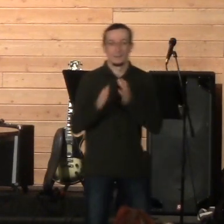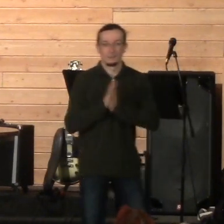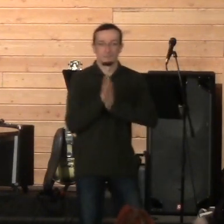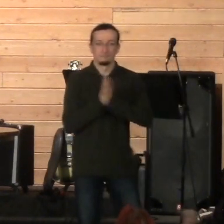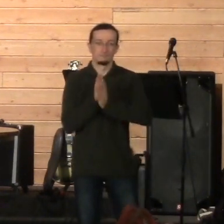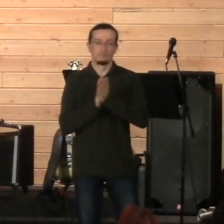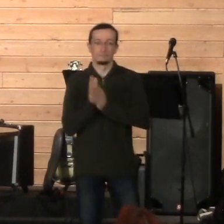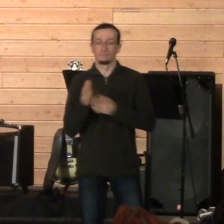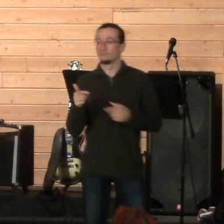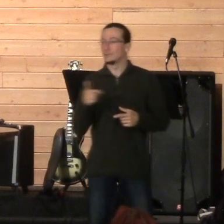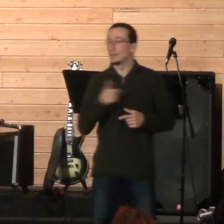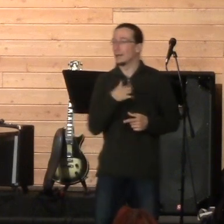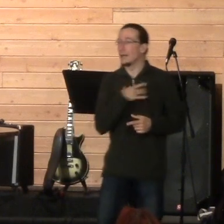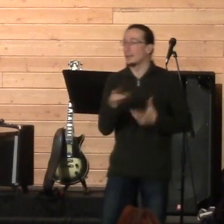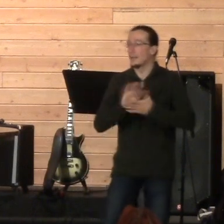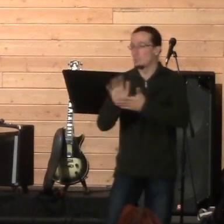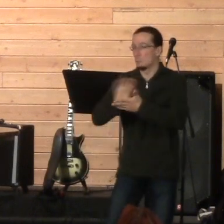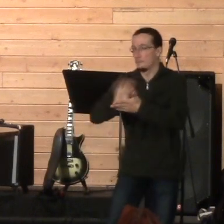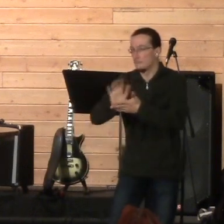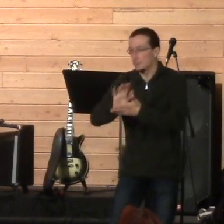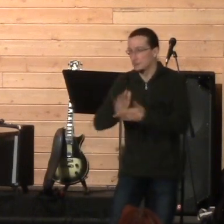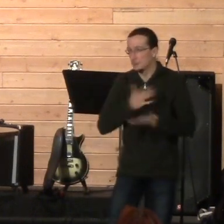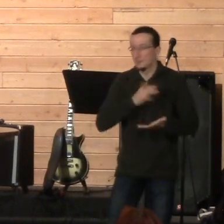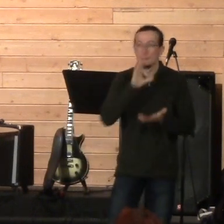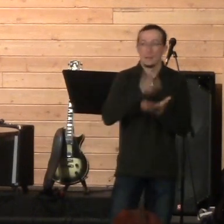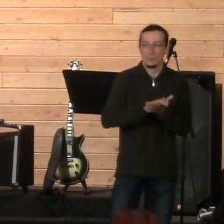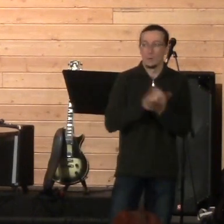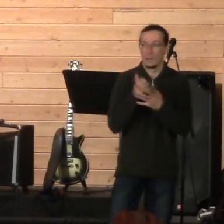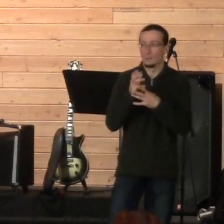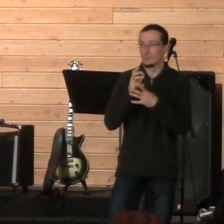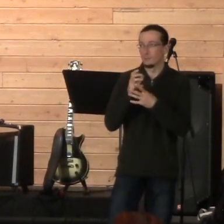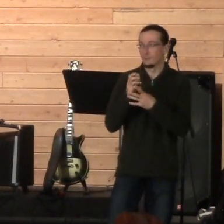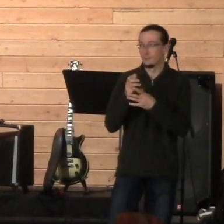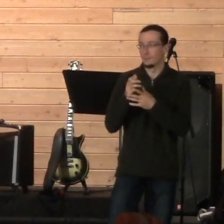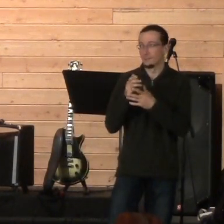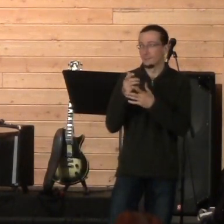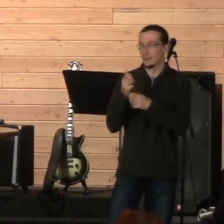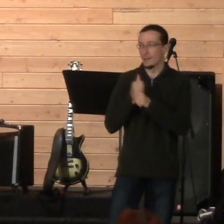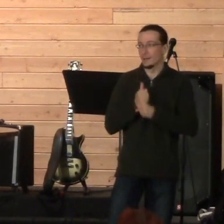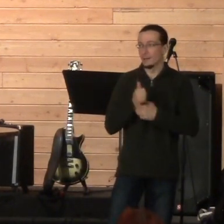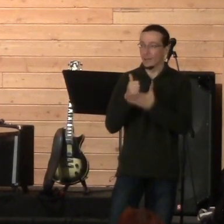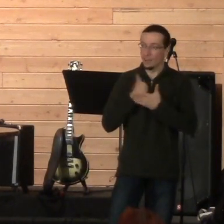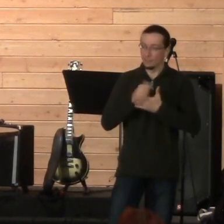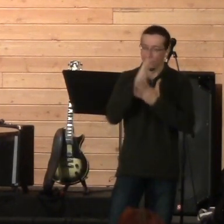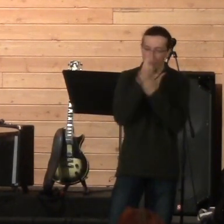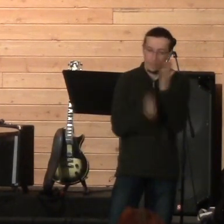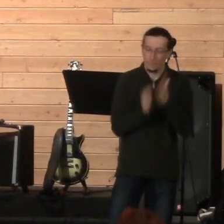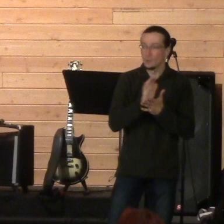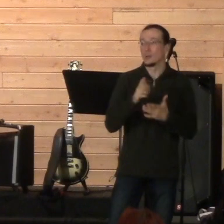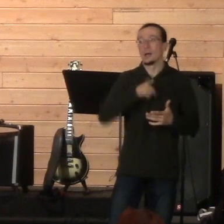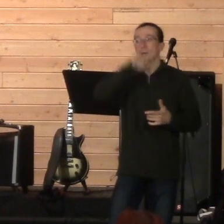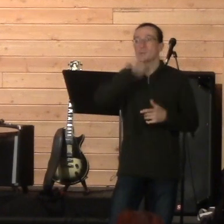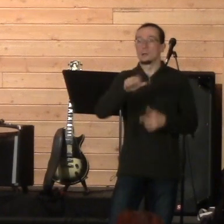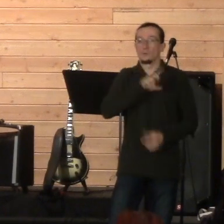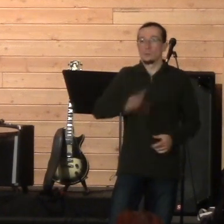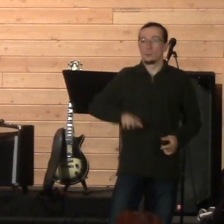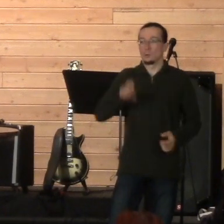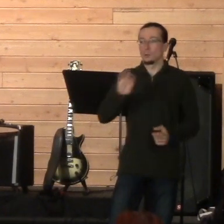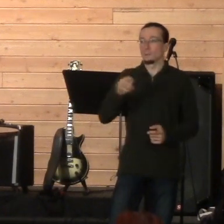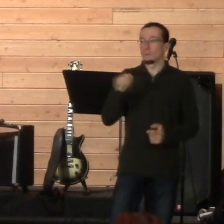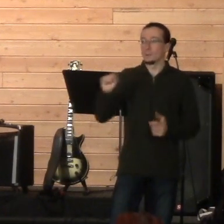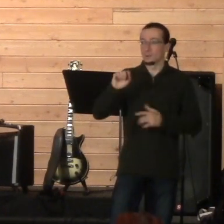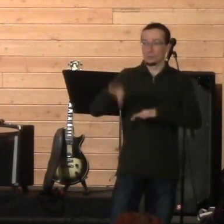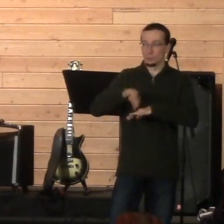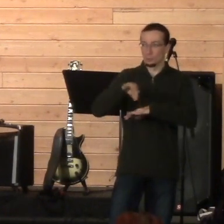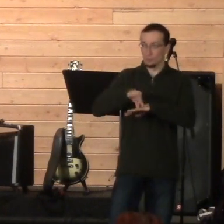If I'm a movie, I like movies. My wife got me into movies. My favorite movies is the Lord of the Rings movies. And